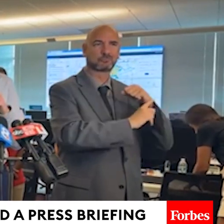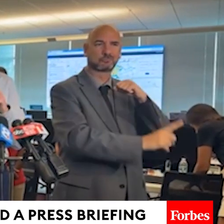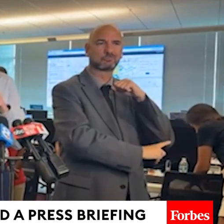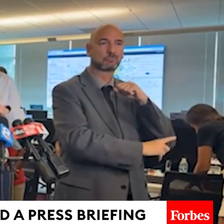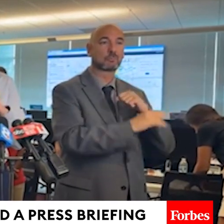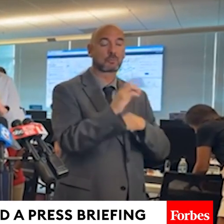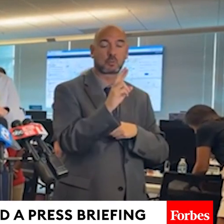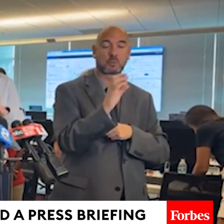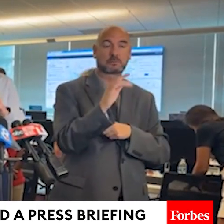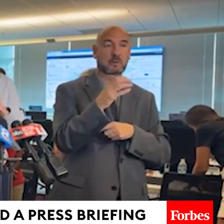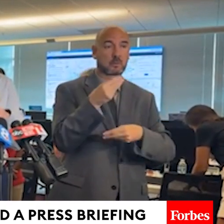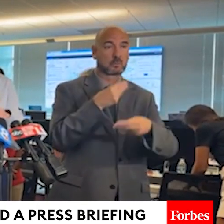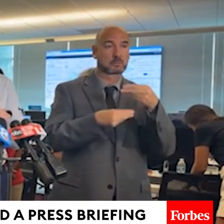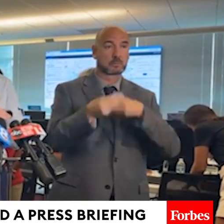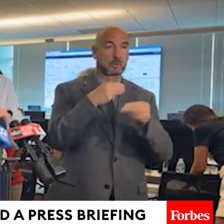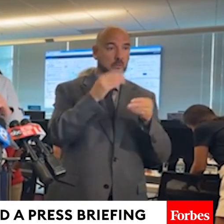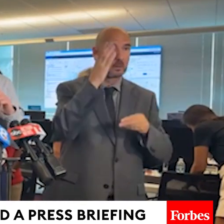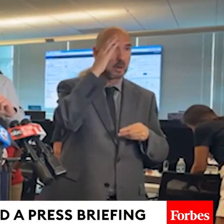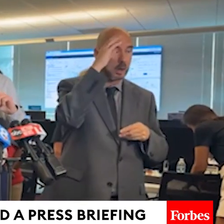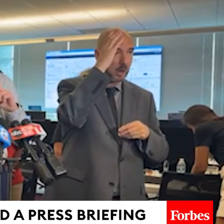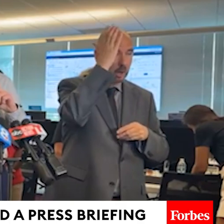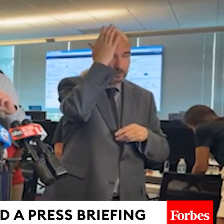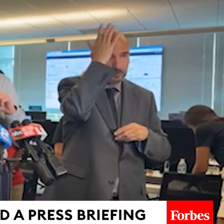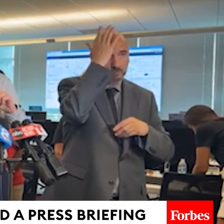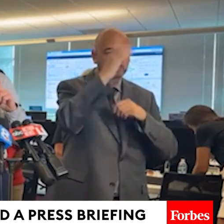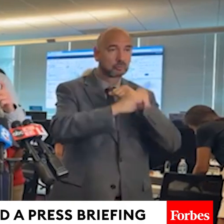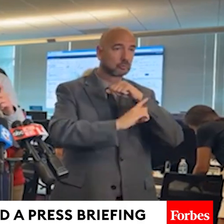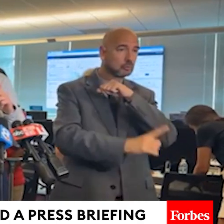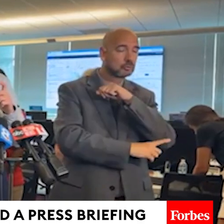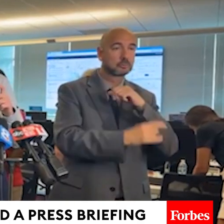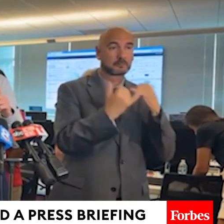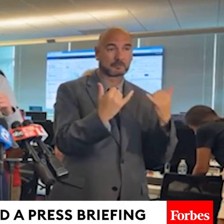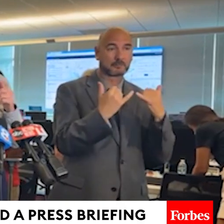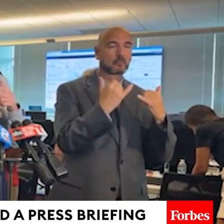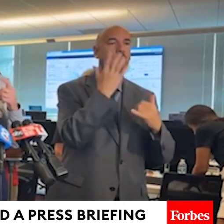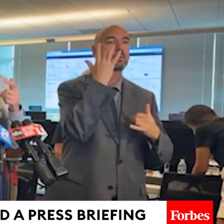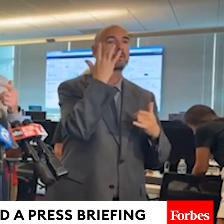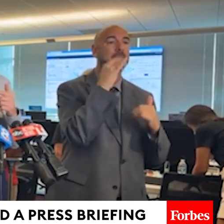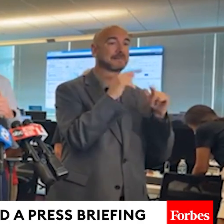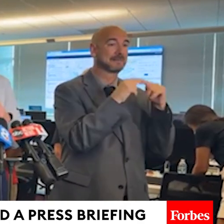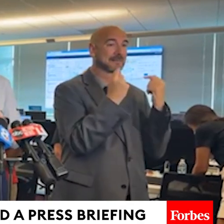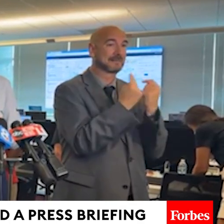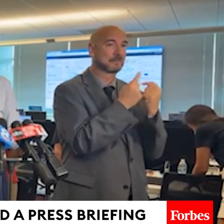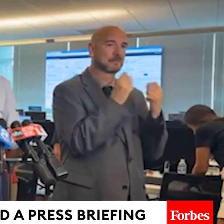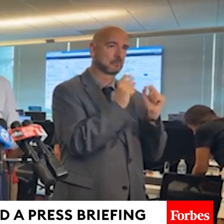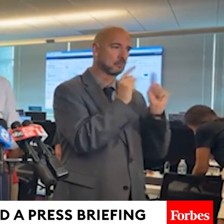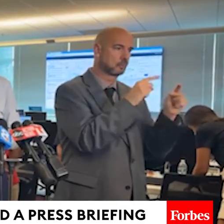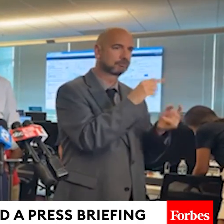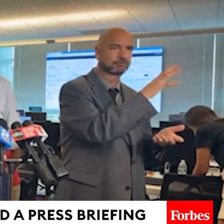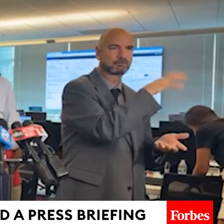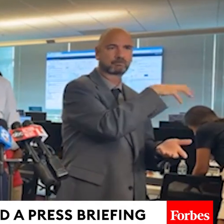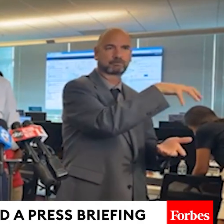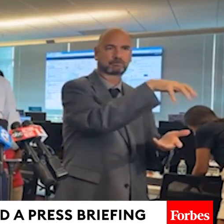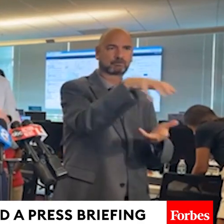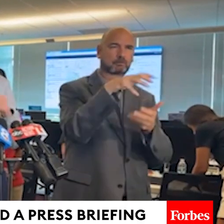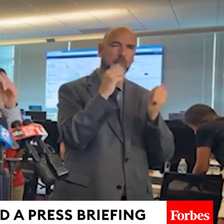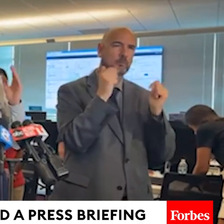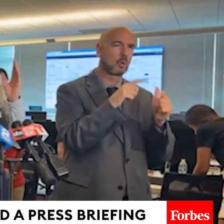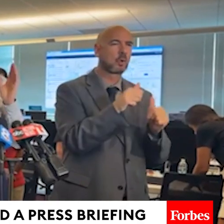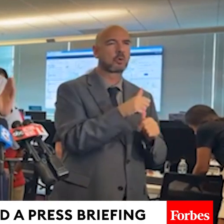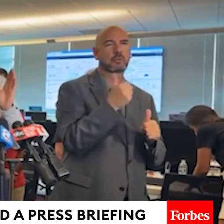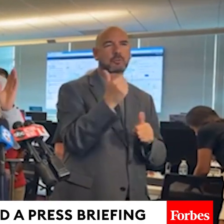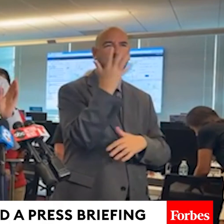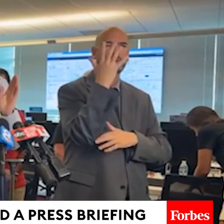services were suspended today so that our teams could get out there and start picking up a lot of this brush. So